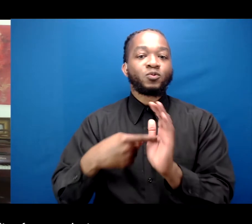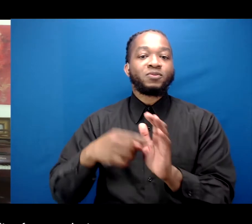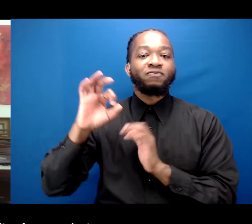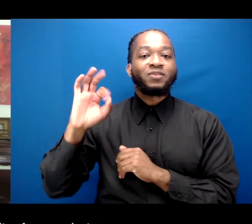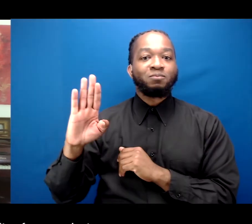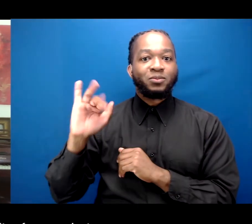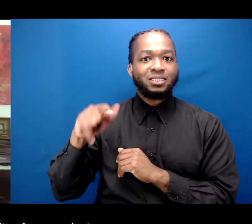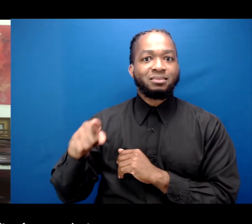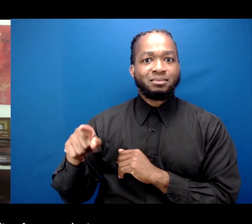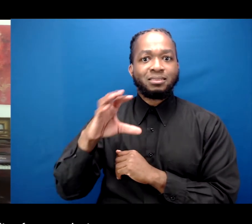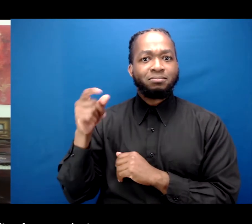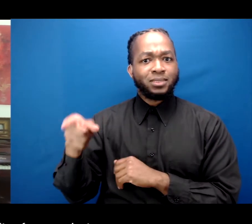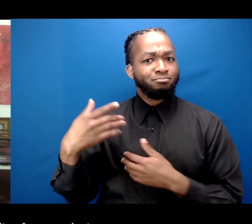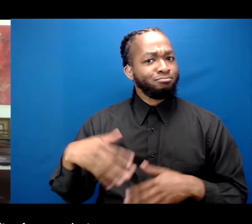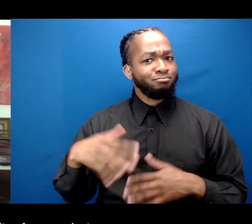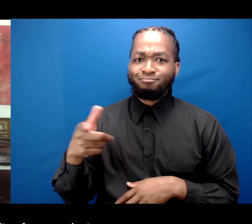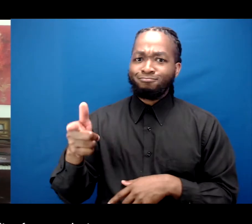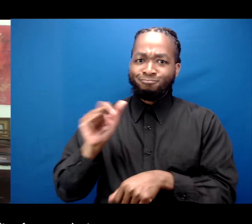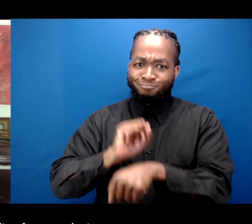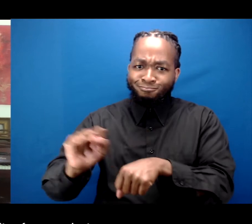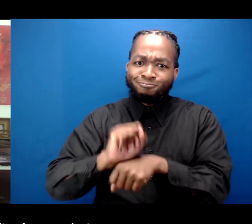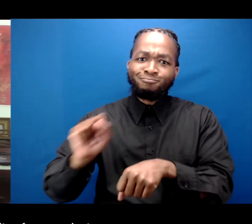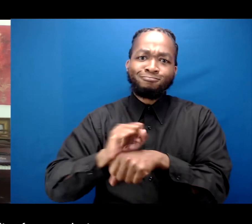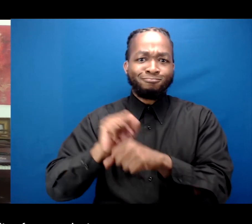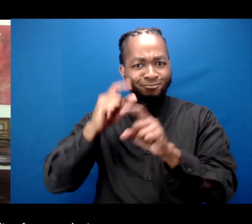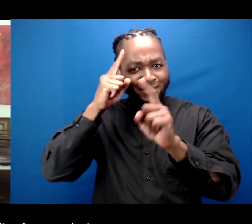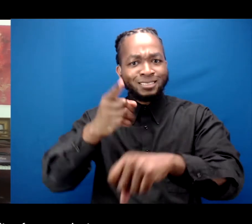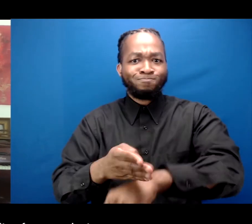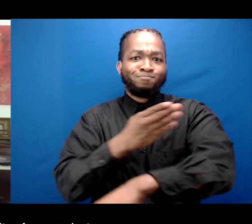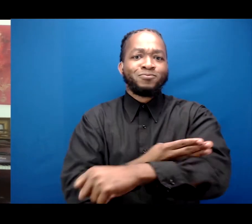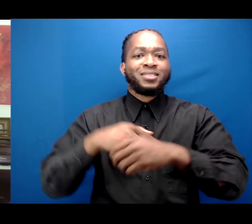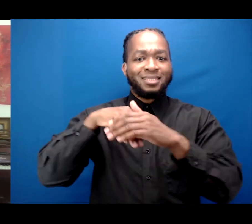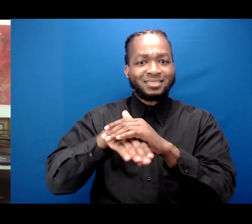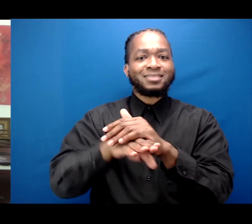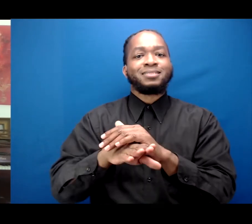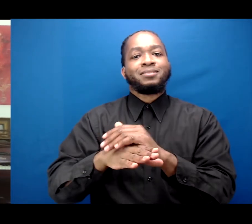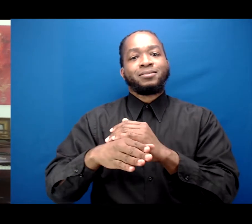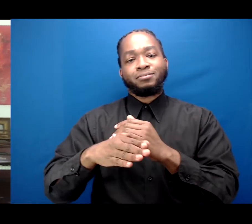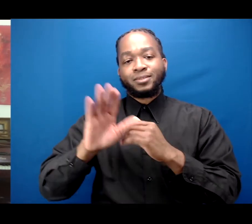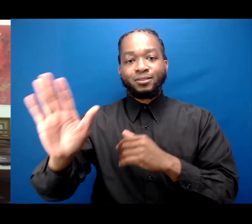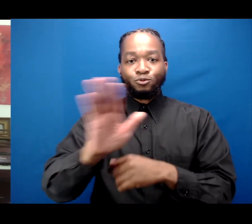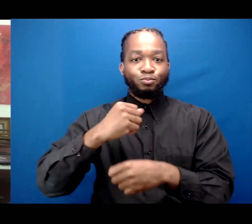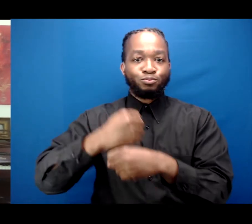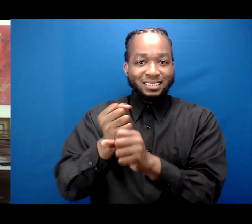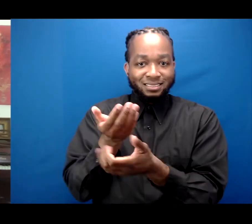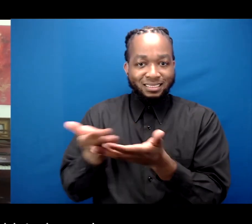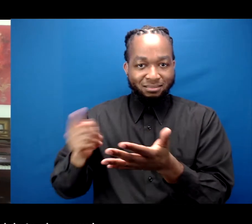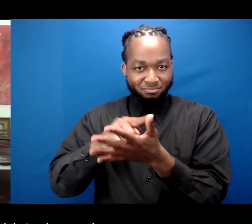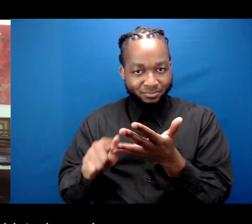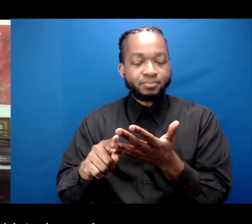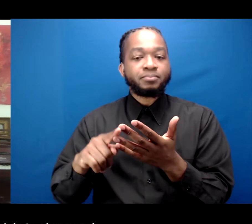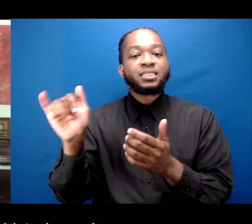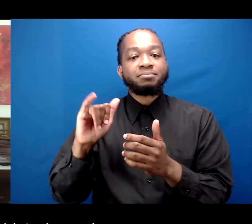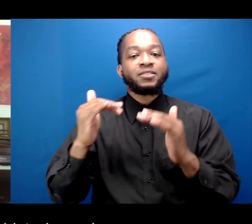to improve the accessibility of our products and also working to improve diversity and inclusion in our workforce. Our